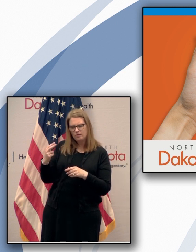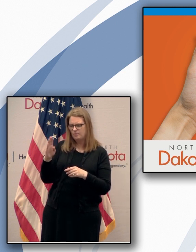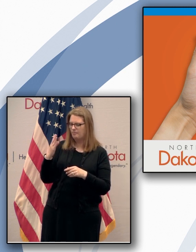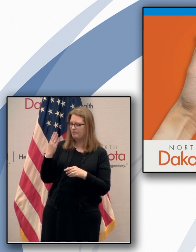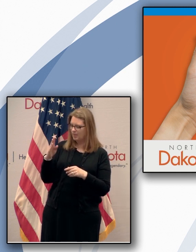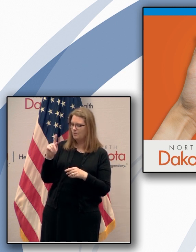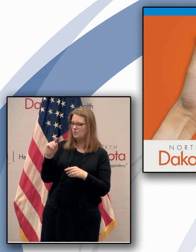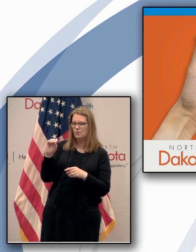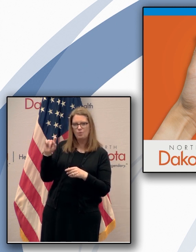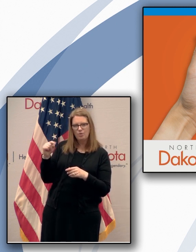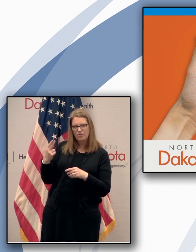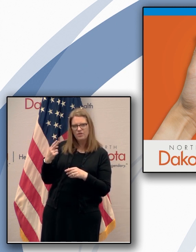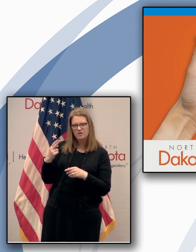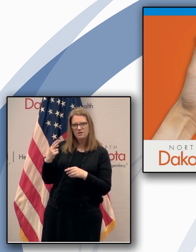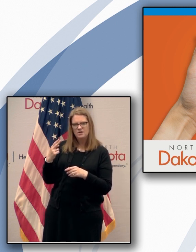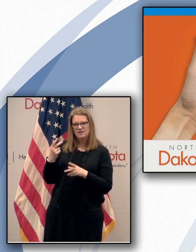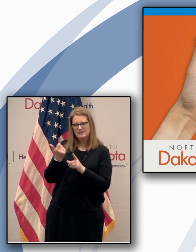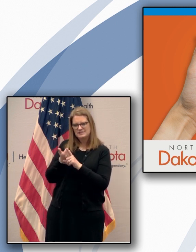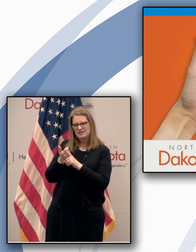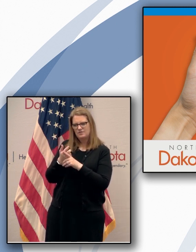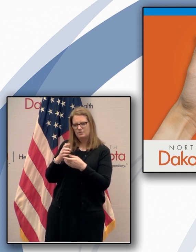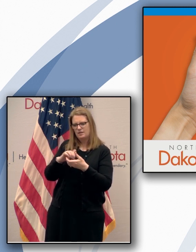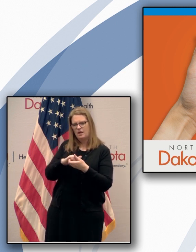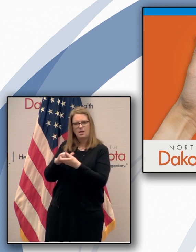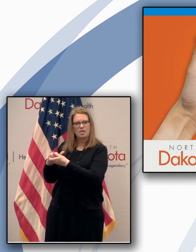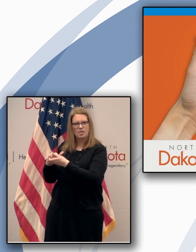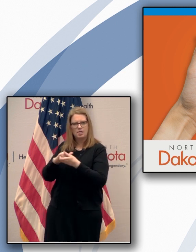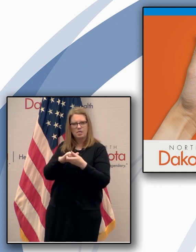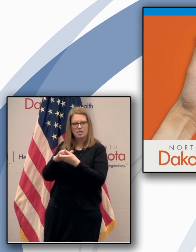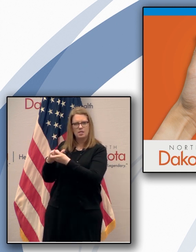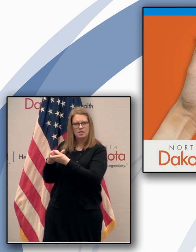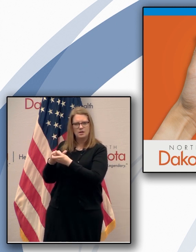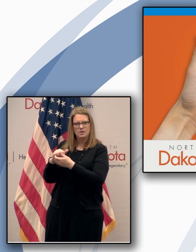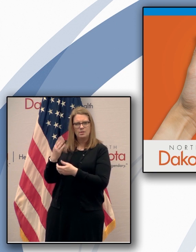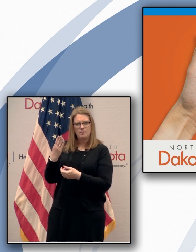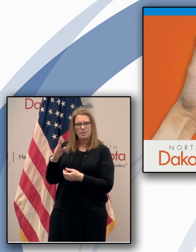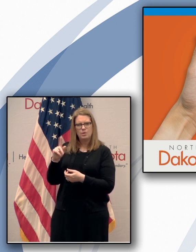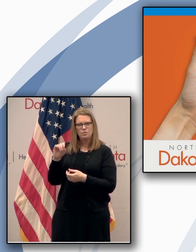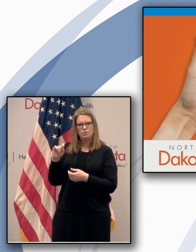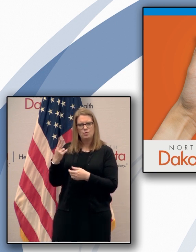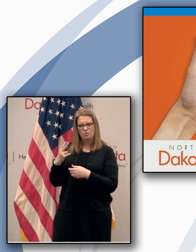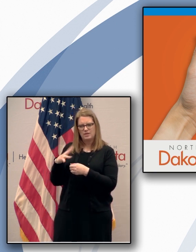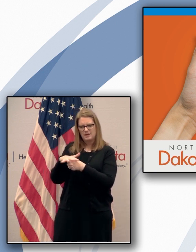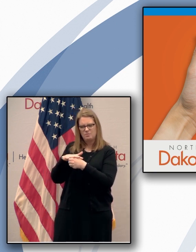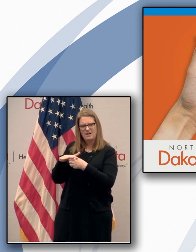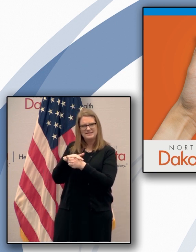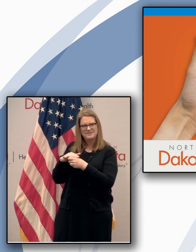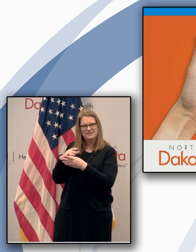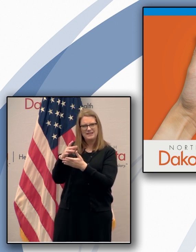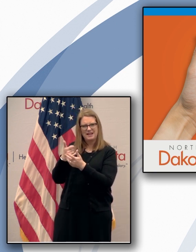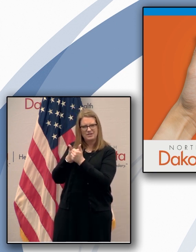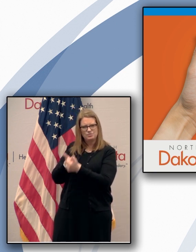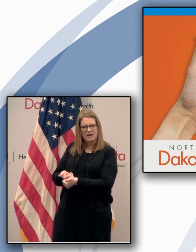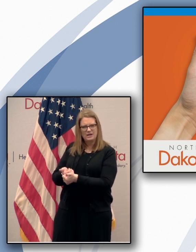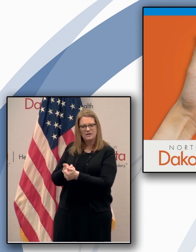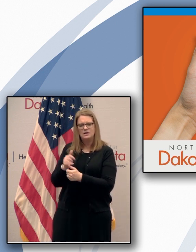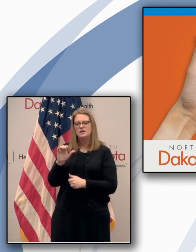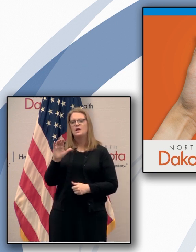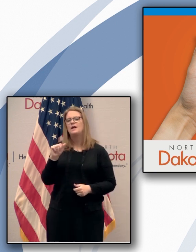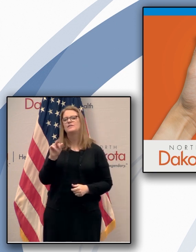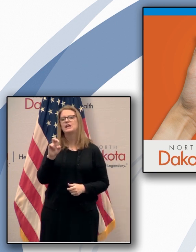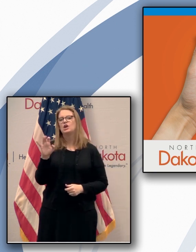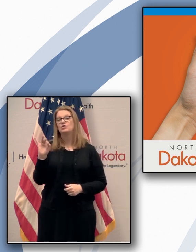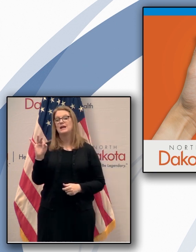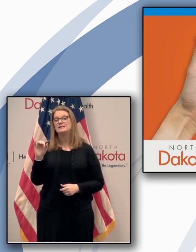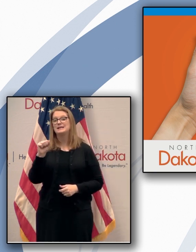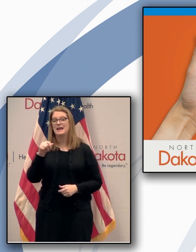be interoperability between the Apple and Google platform on Bluetooth proximity tracking, and the Care 19 app